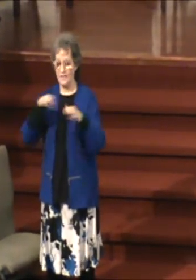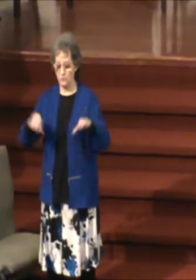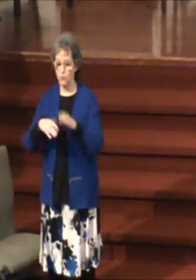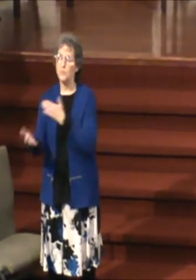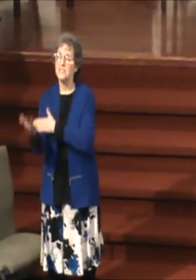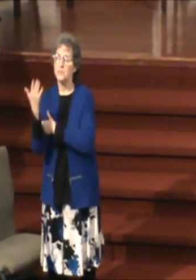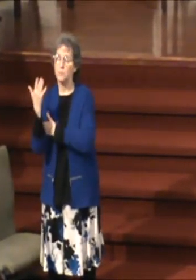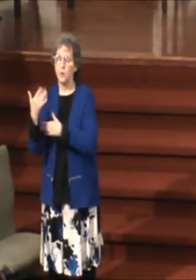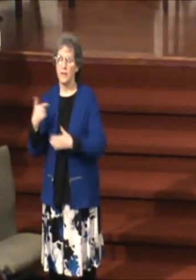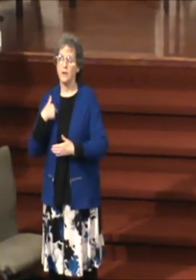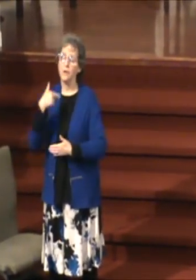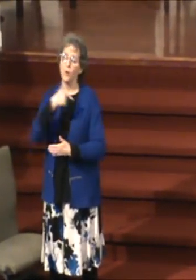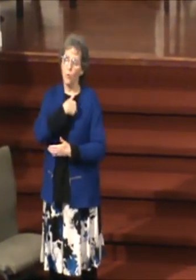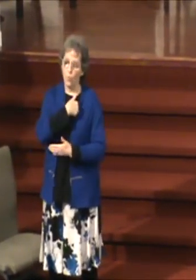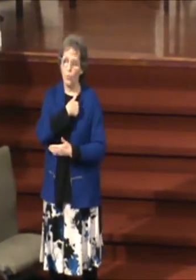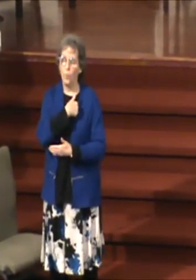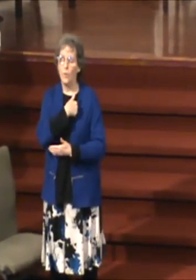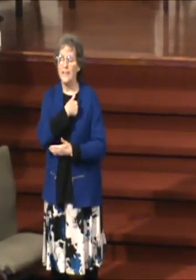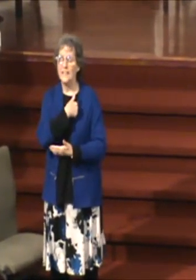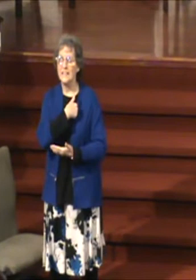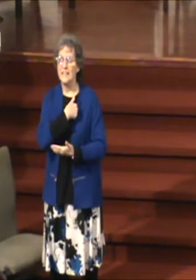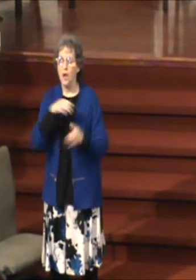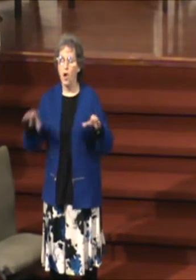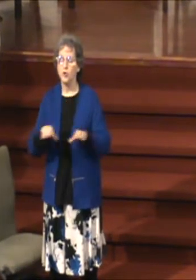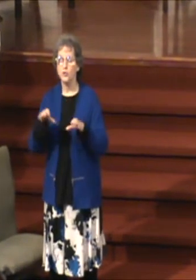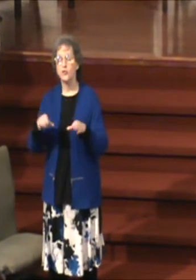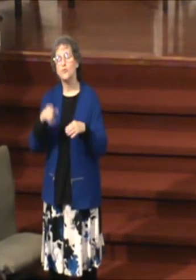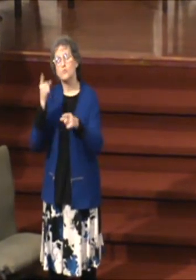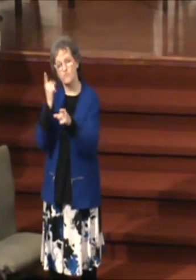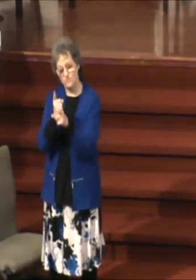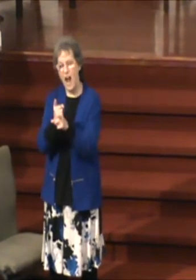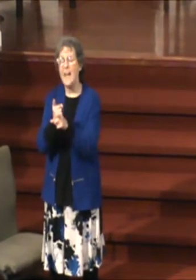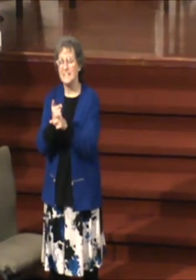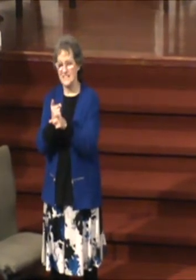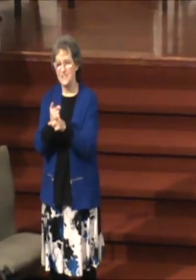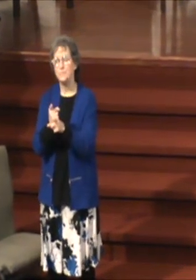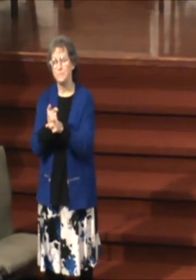we do justice and remembering